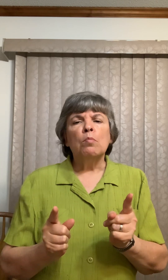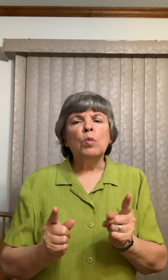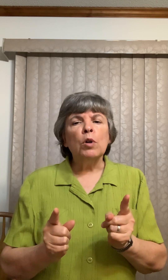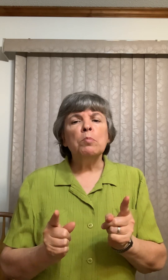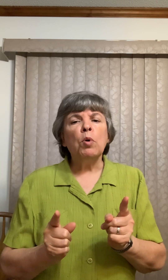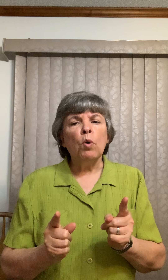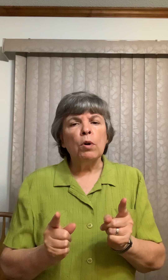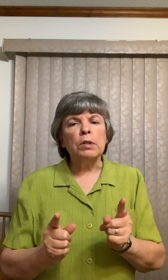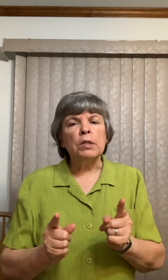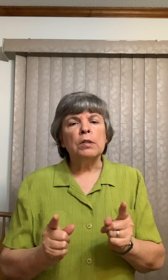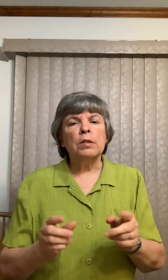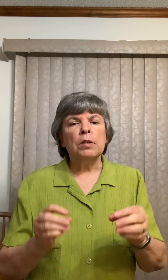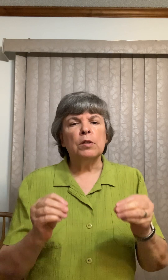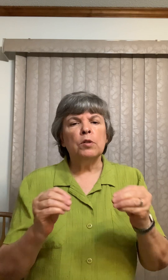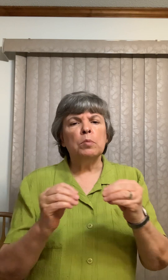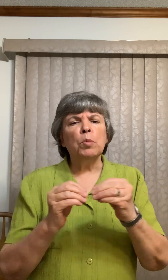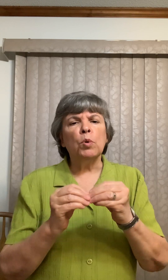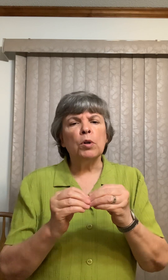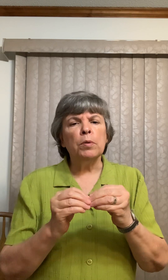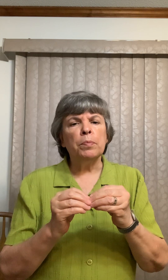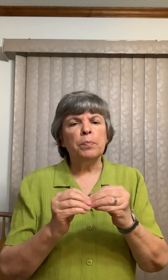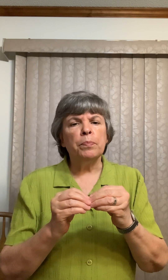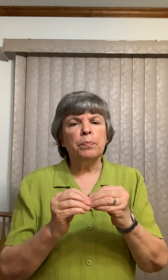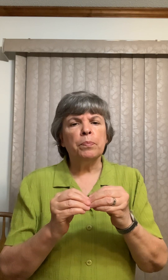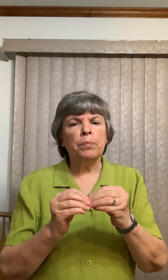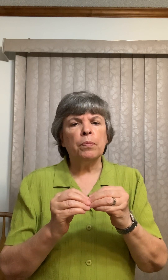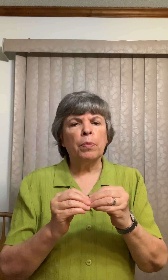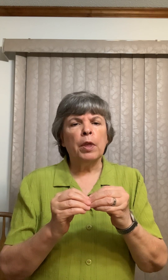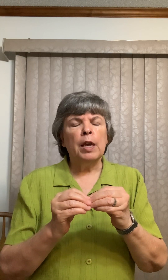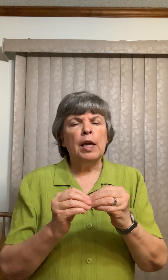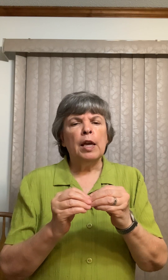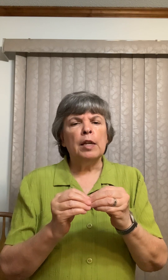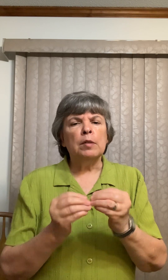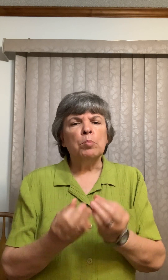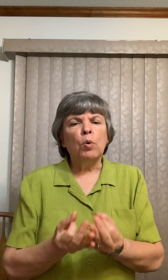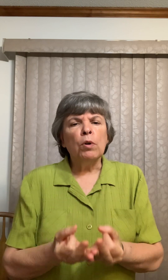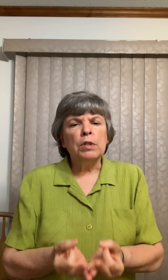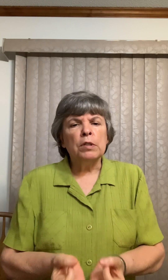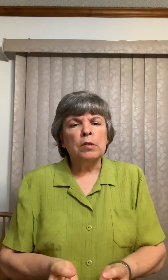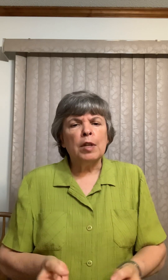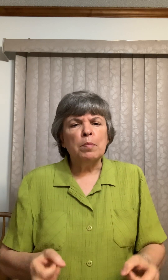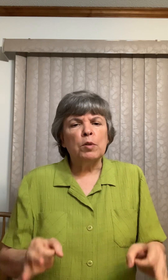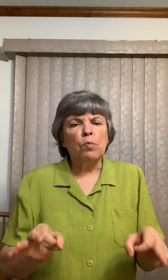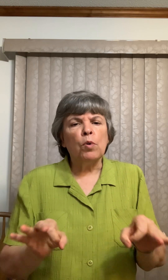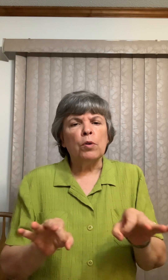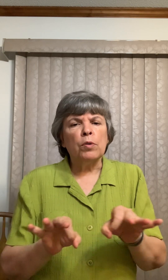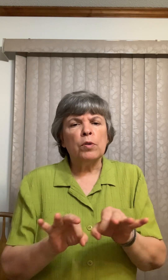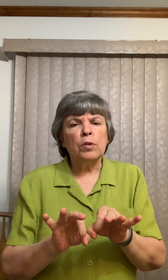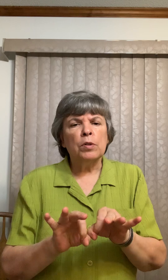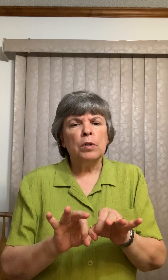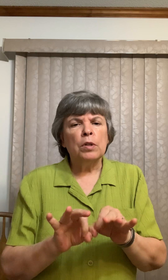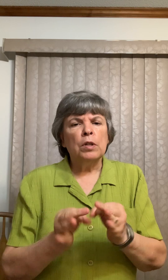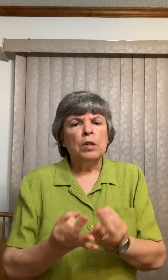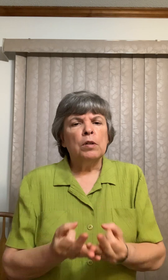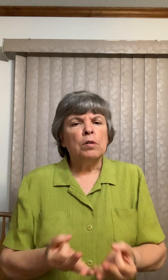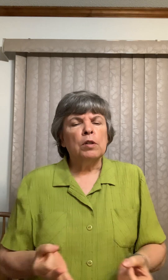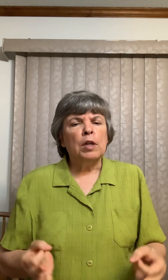More important, this is more. And important is the same as worth. Okay,